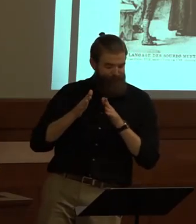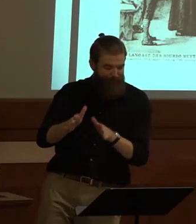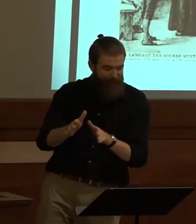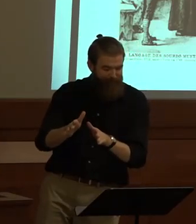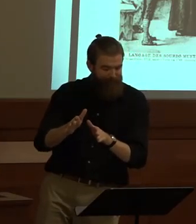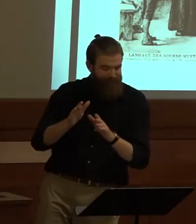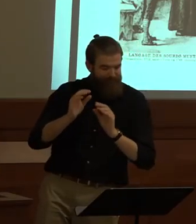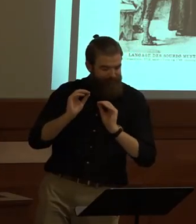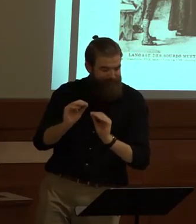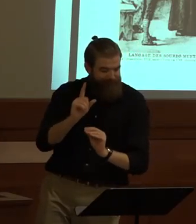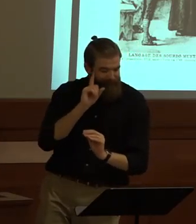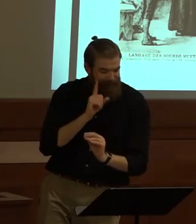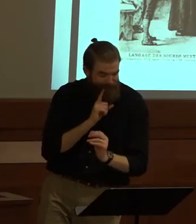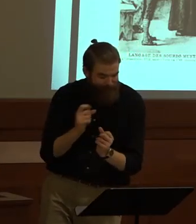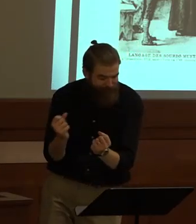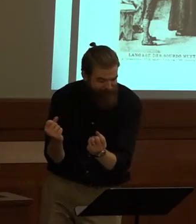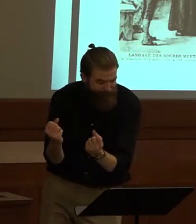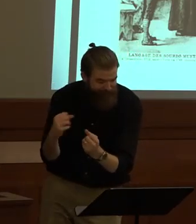classroom.